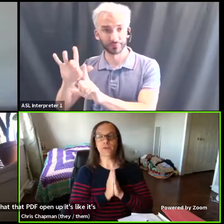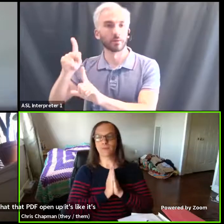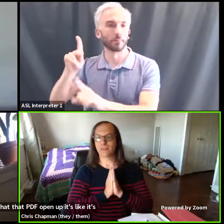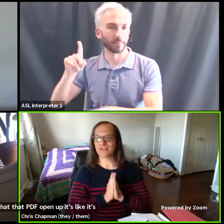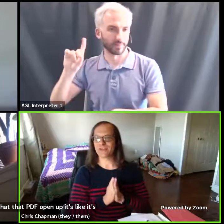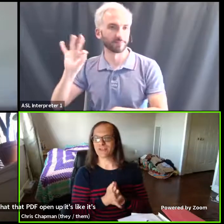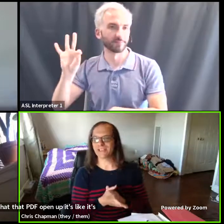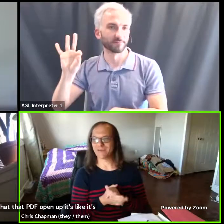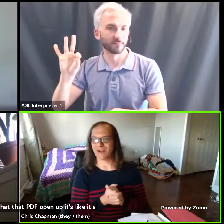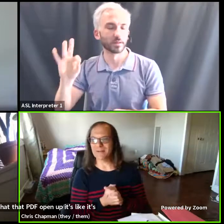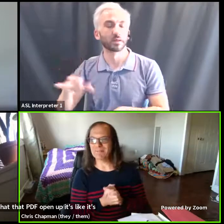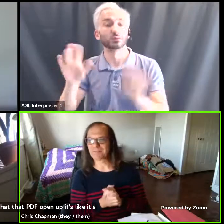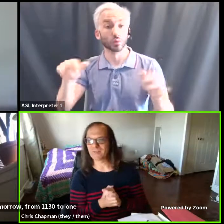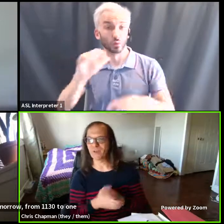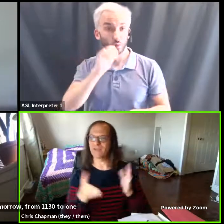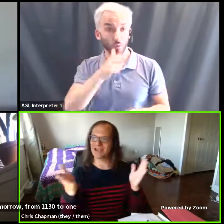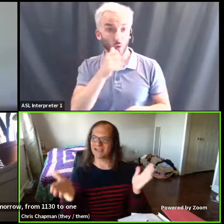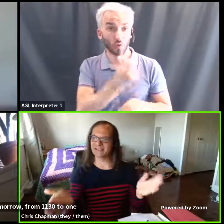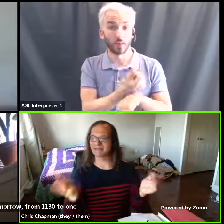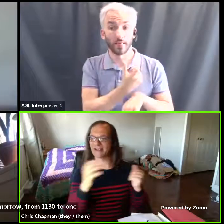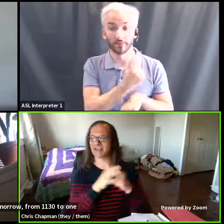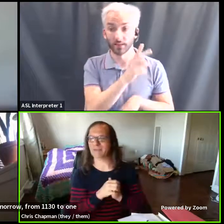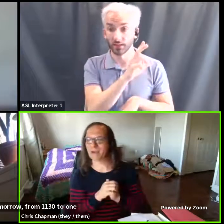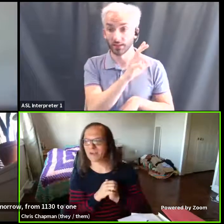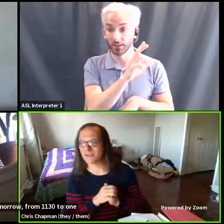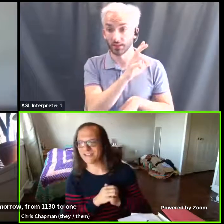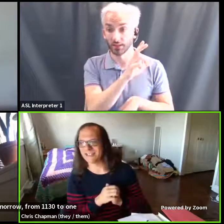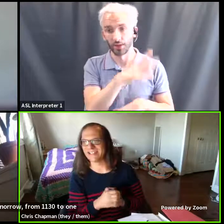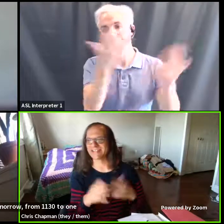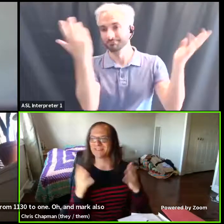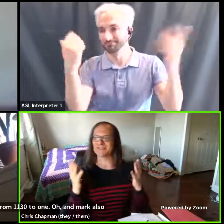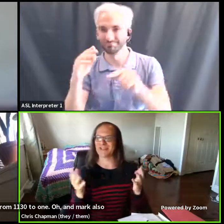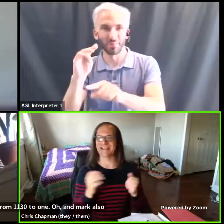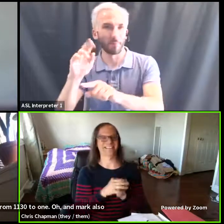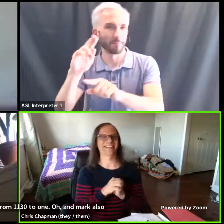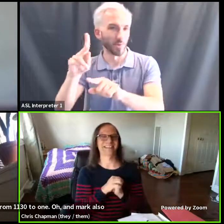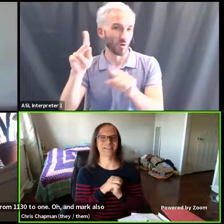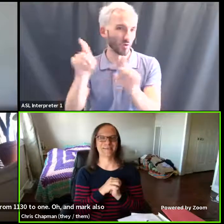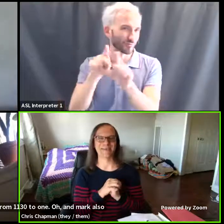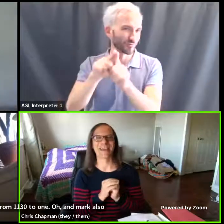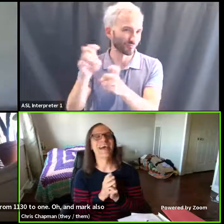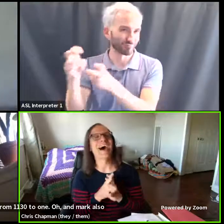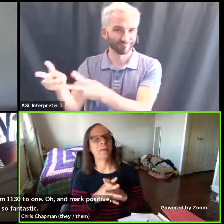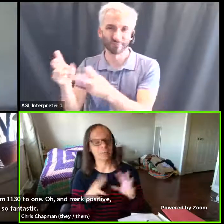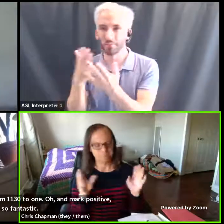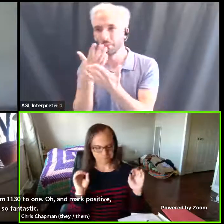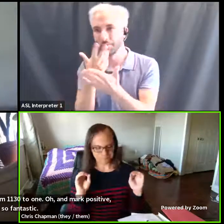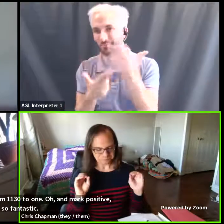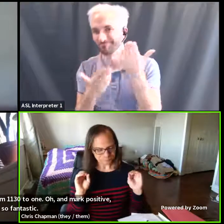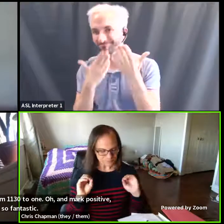tomorrow from 11:30 to 1. Oh, and Mark also did. So fantastic. Thank you both.